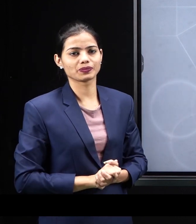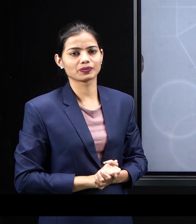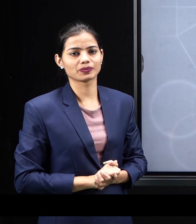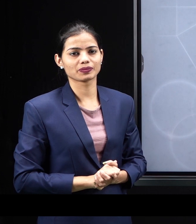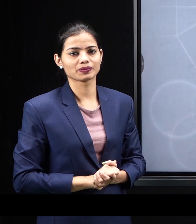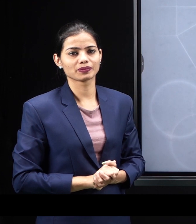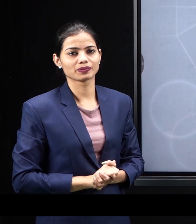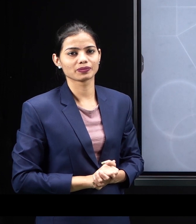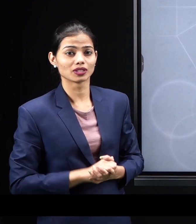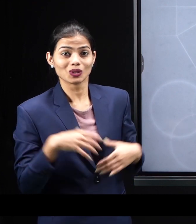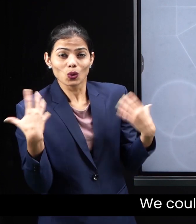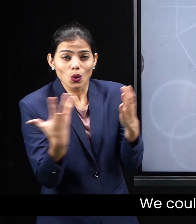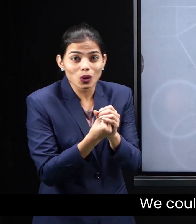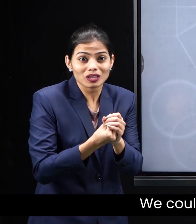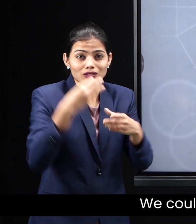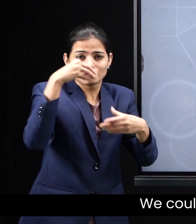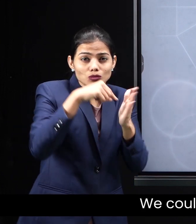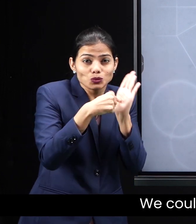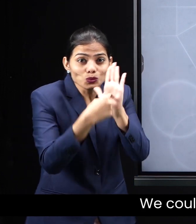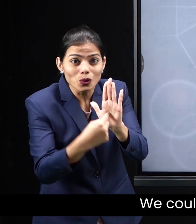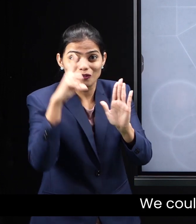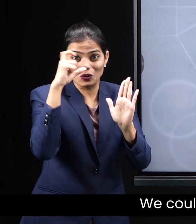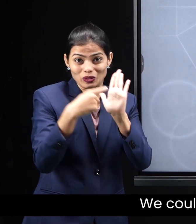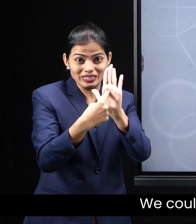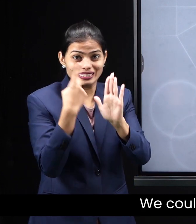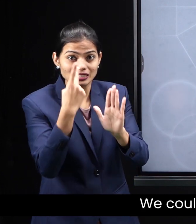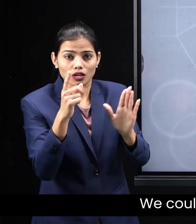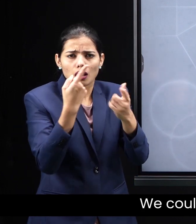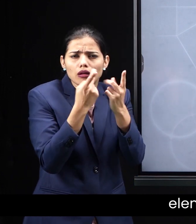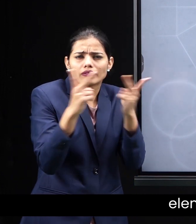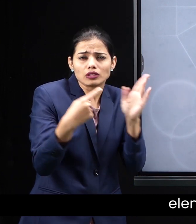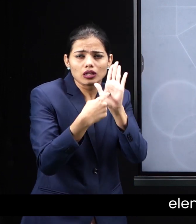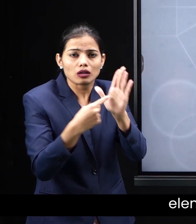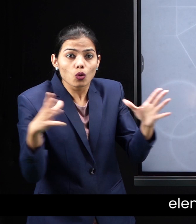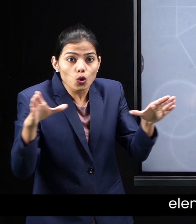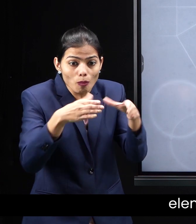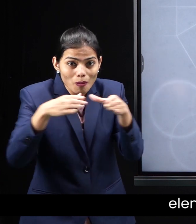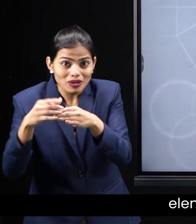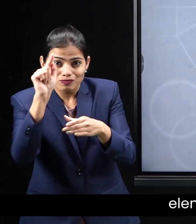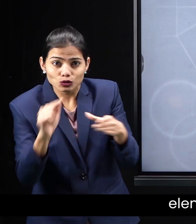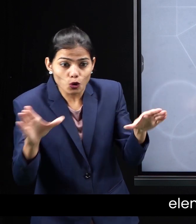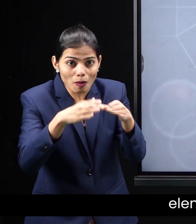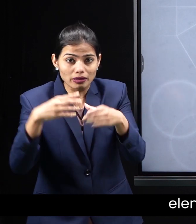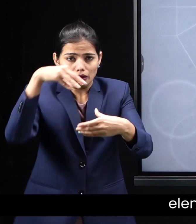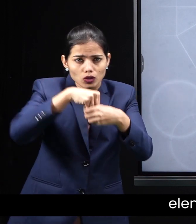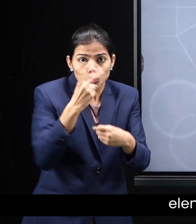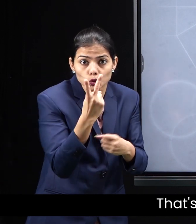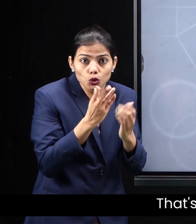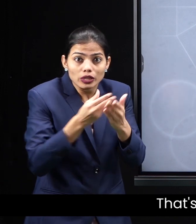an operation. We could pick out exactly the common elements of the two given sets. That's